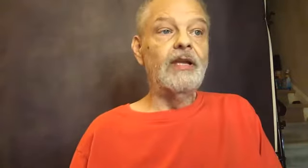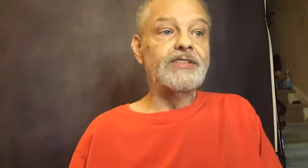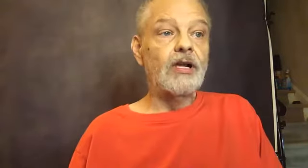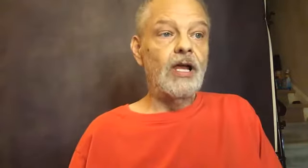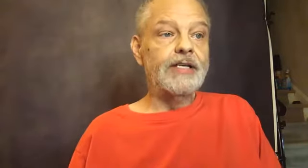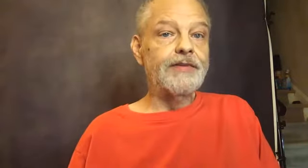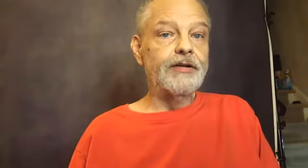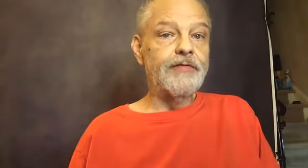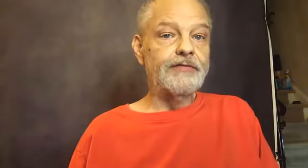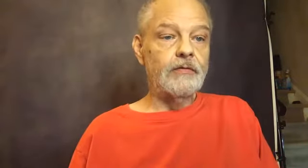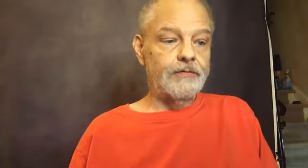Lexicalized